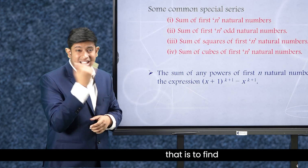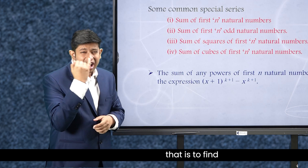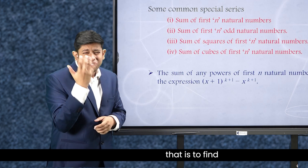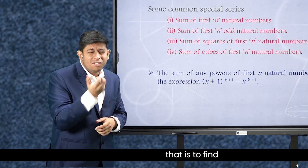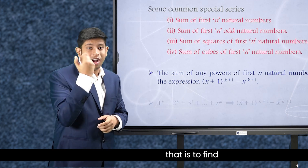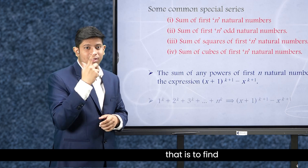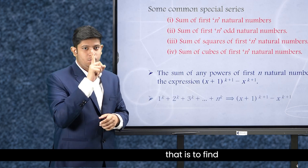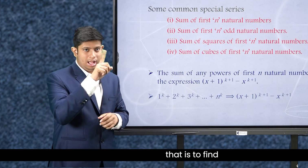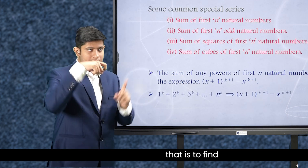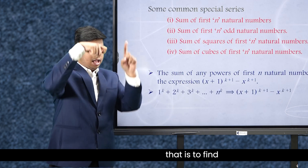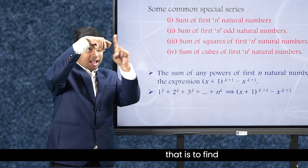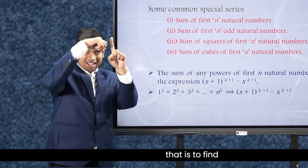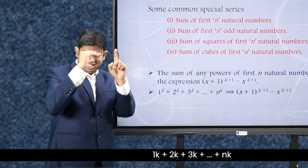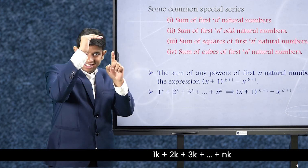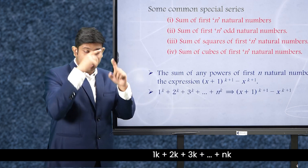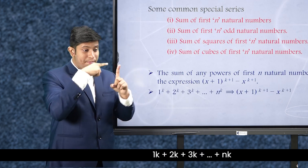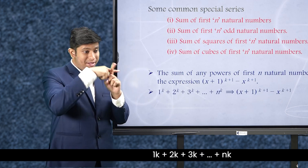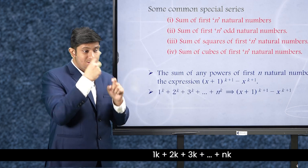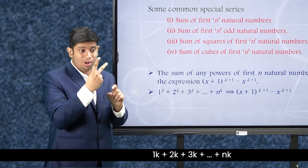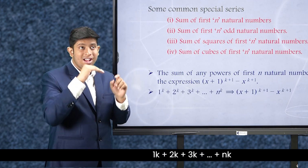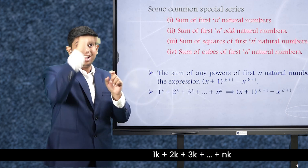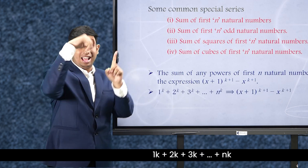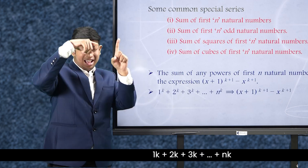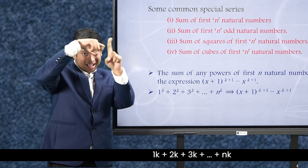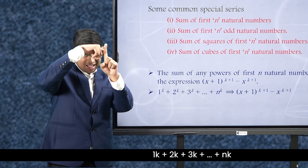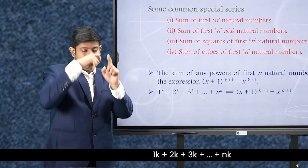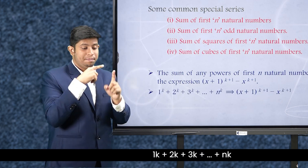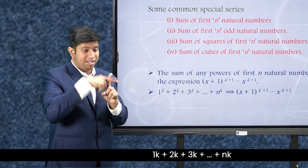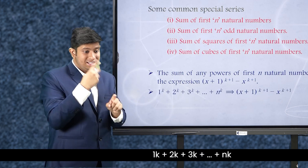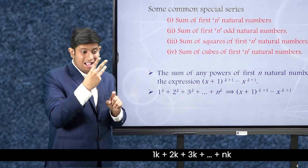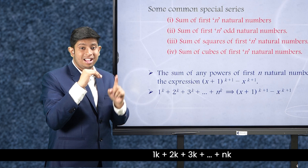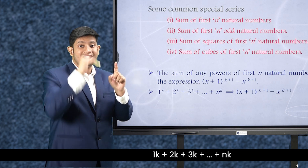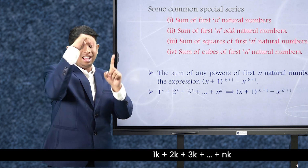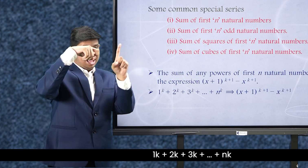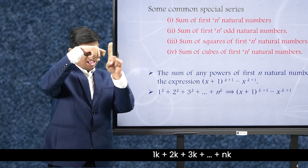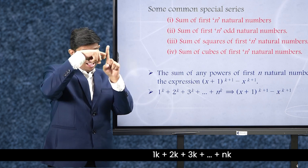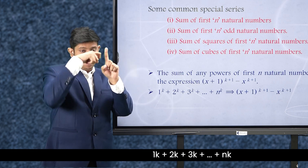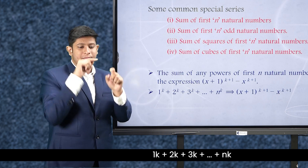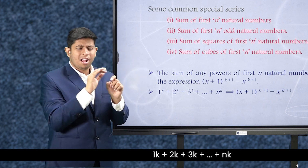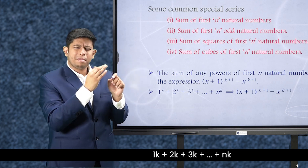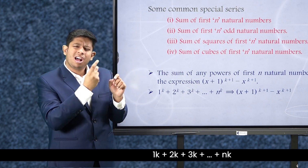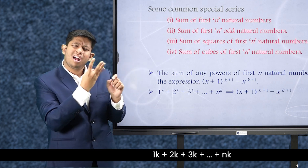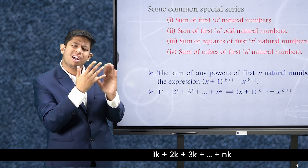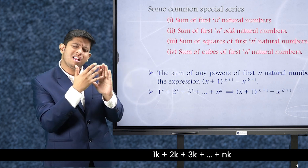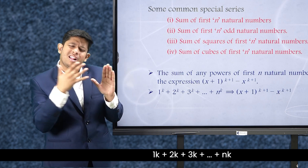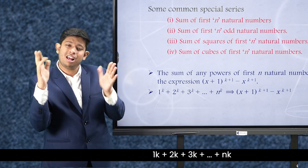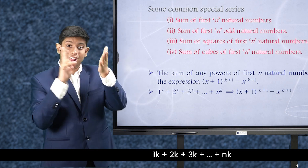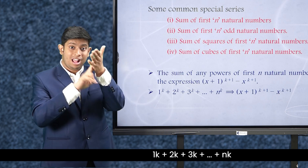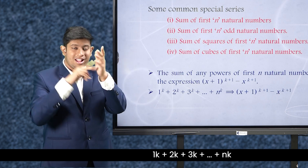That is to find 1 power k plus 2 power k plus 3 power k plus so on plus n power